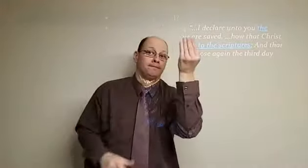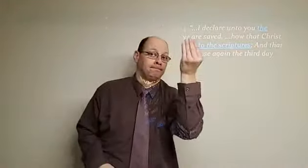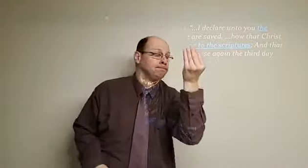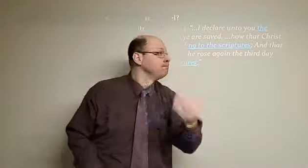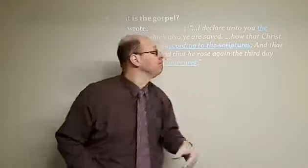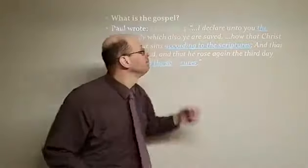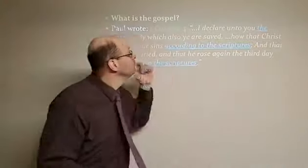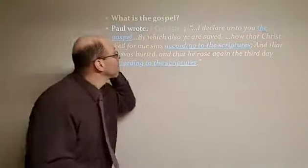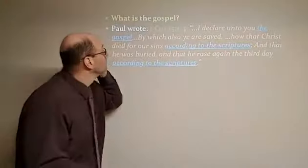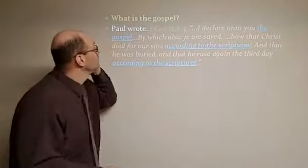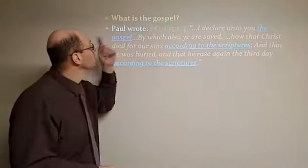bible the gospel